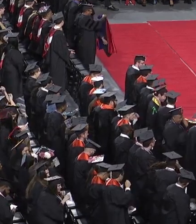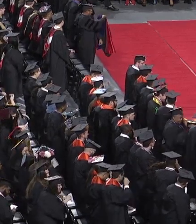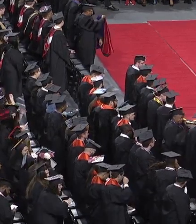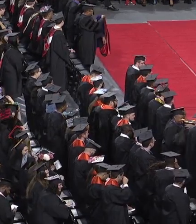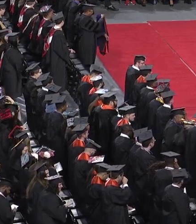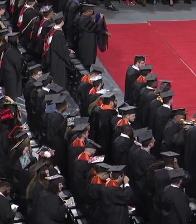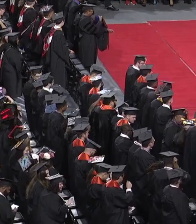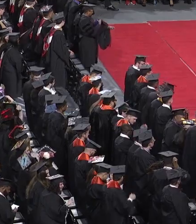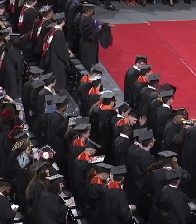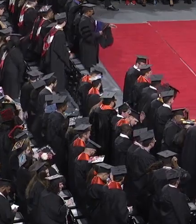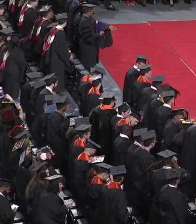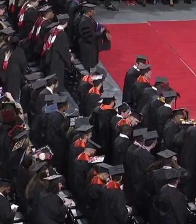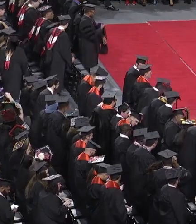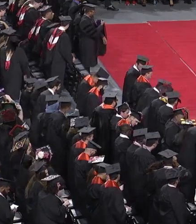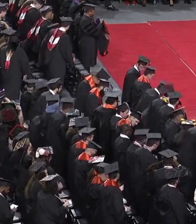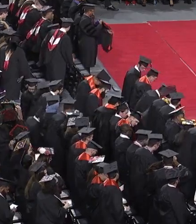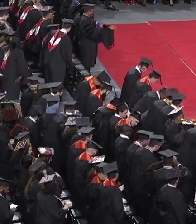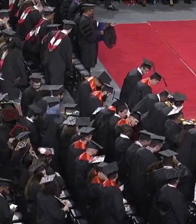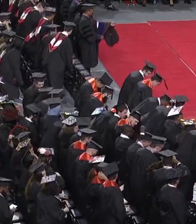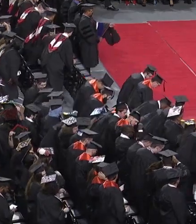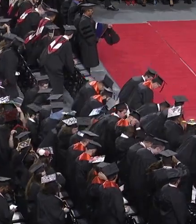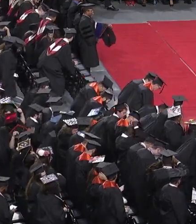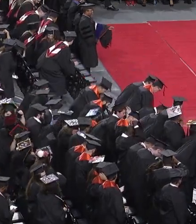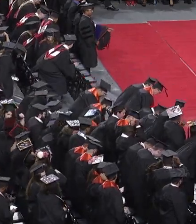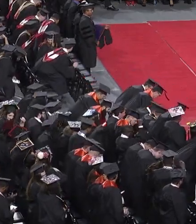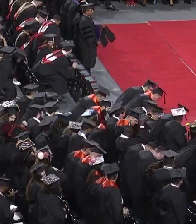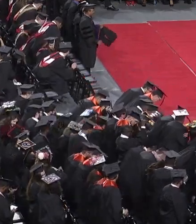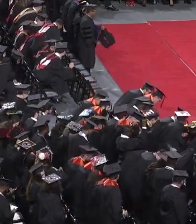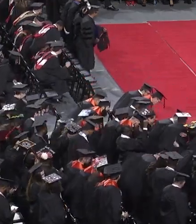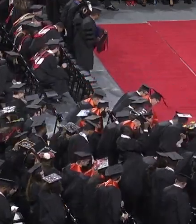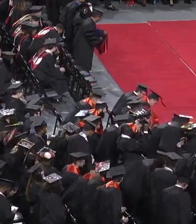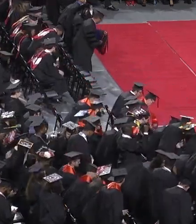You may sit down. Thank you.